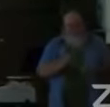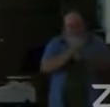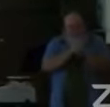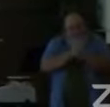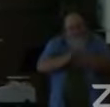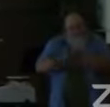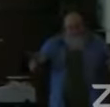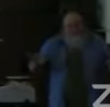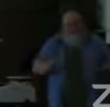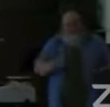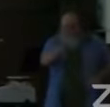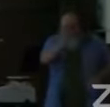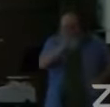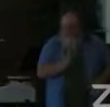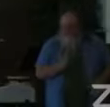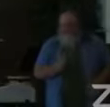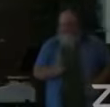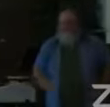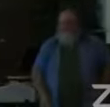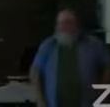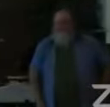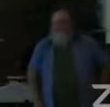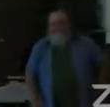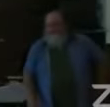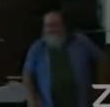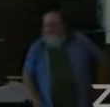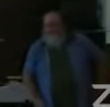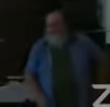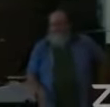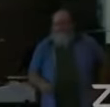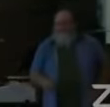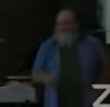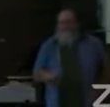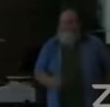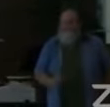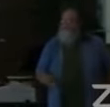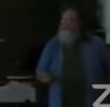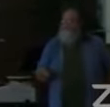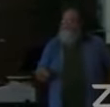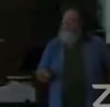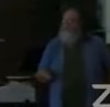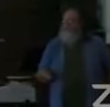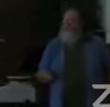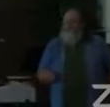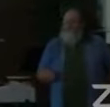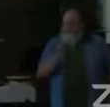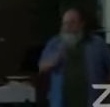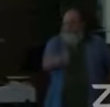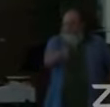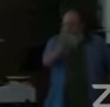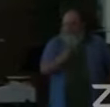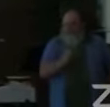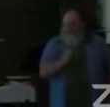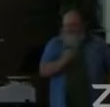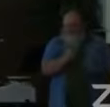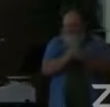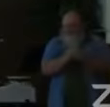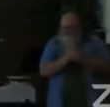God, and I love this, which transcends all understanding. What does that mean? That means God's peace is confusing.